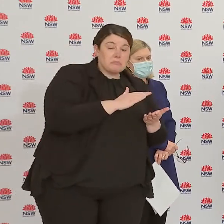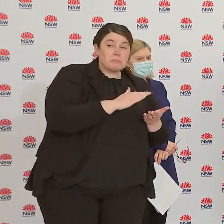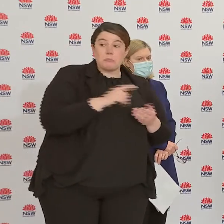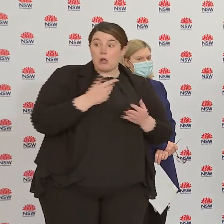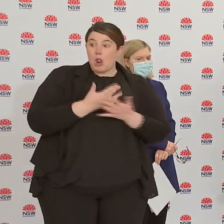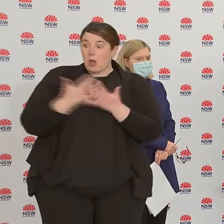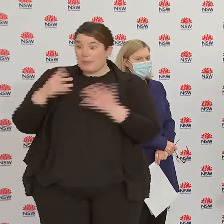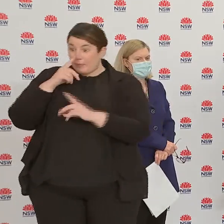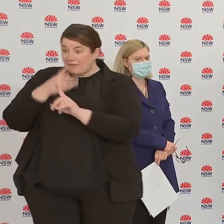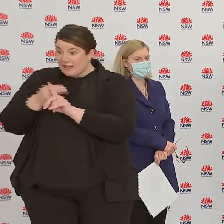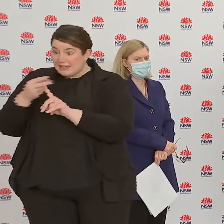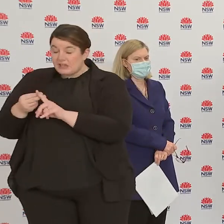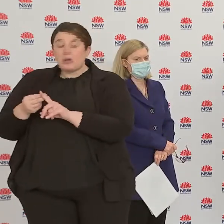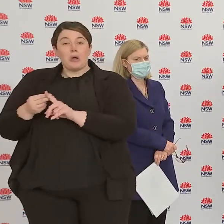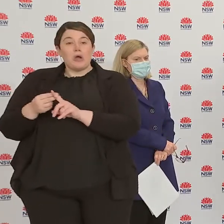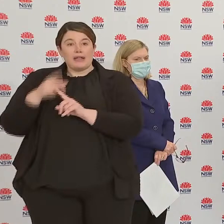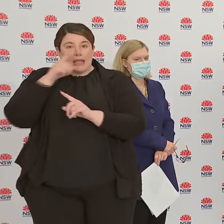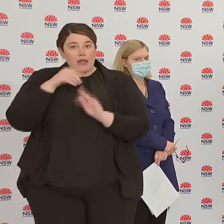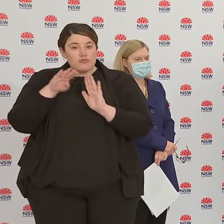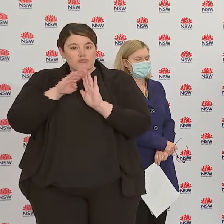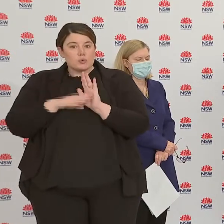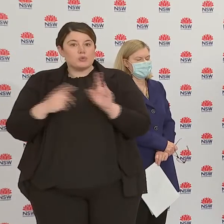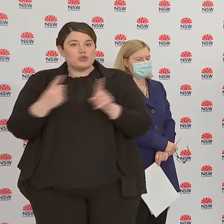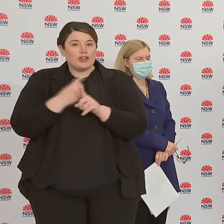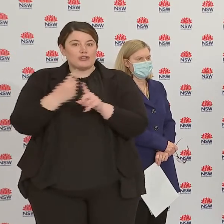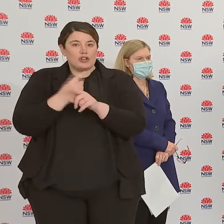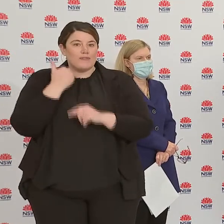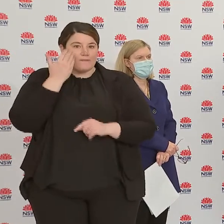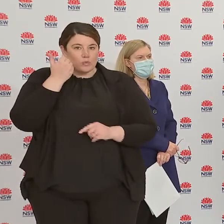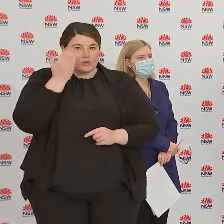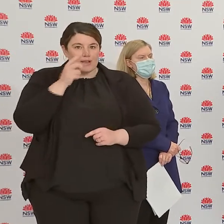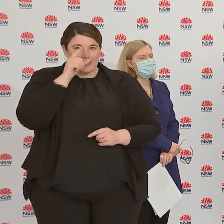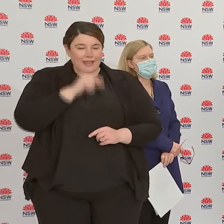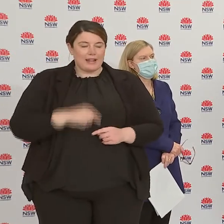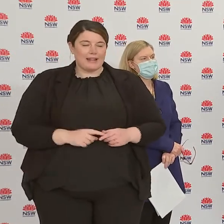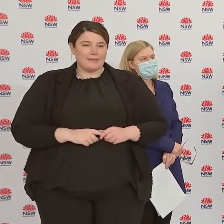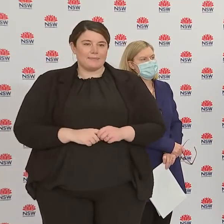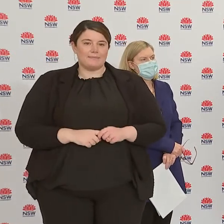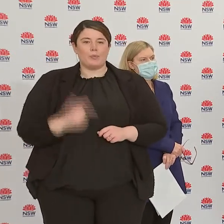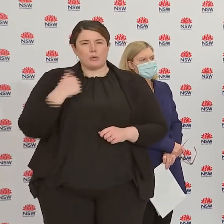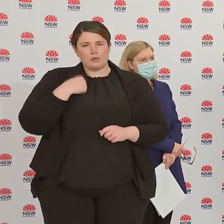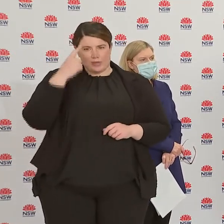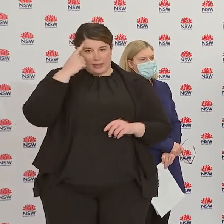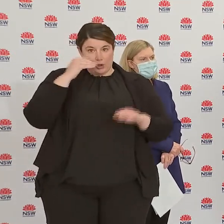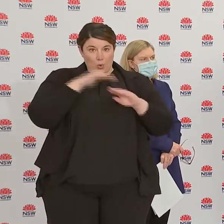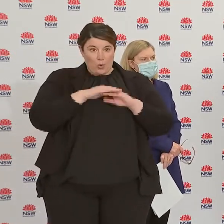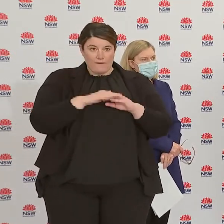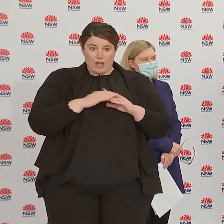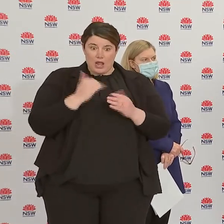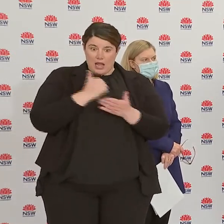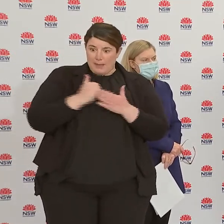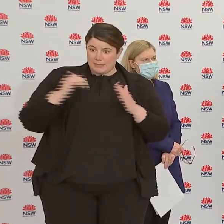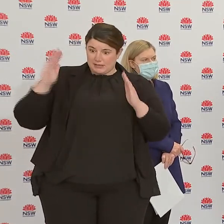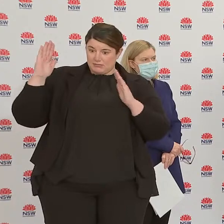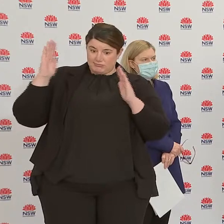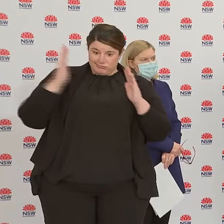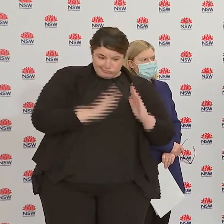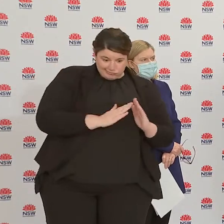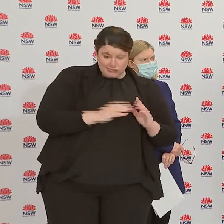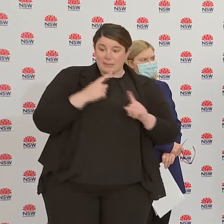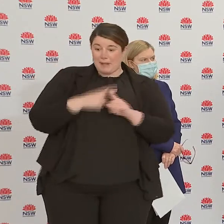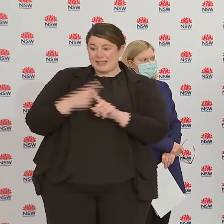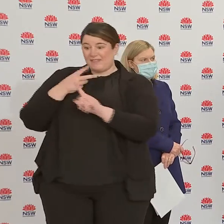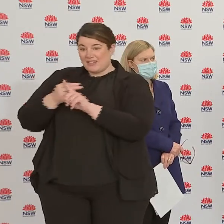have some level of freedom back, that's a positive, and that's what we have to aim towards. But it's the combination of reducing case numbers as well as increasing